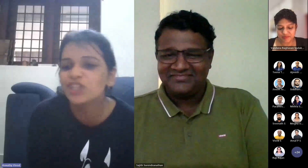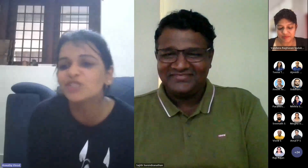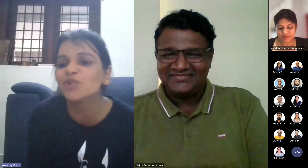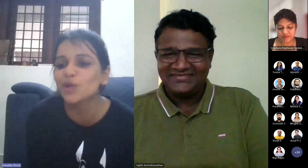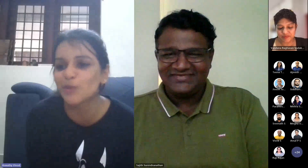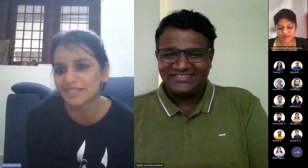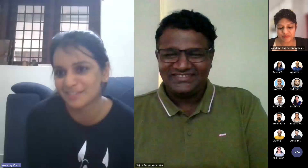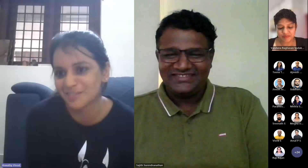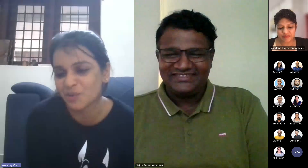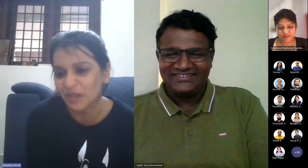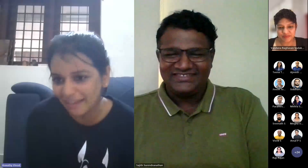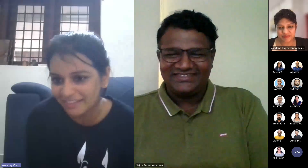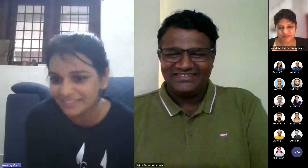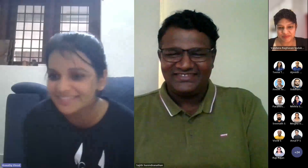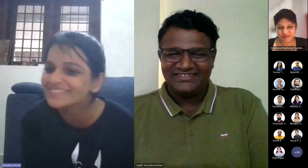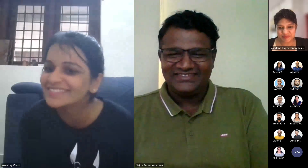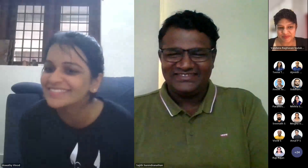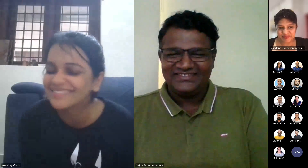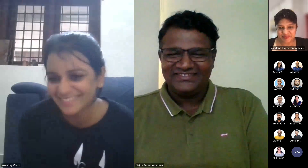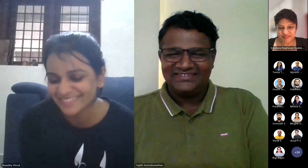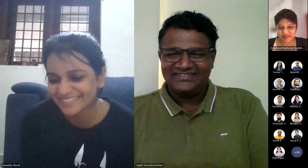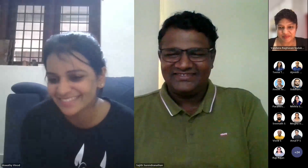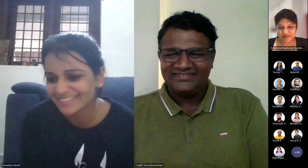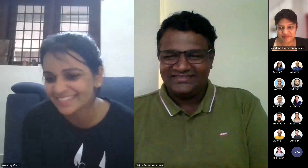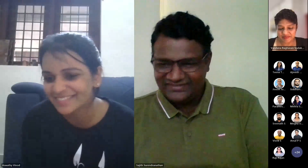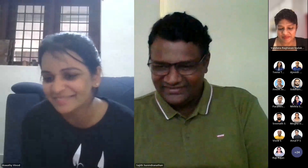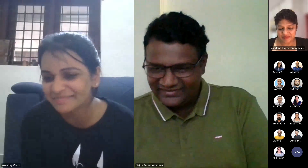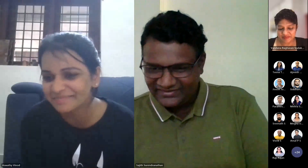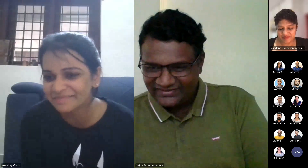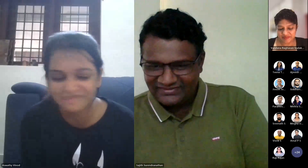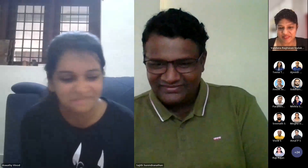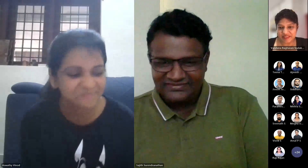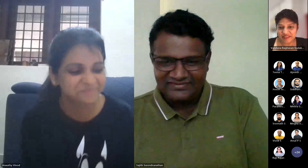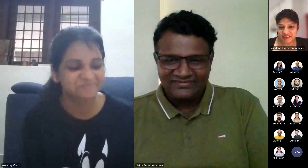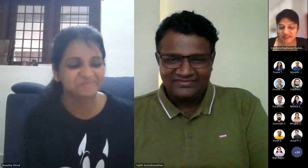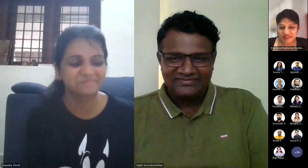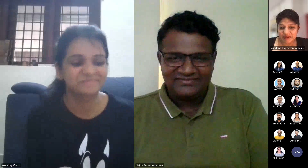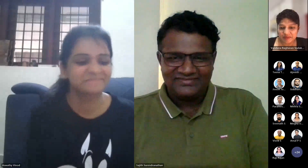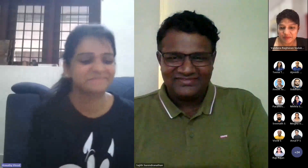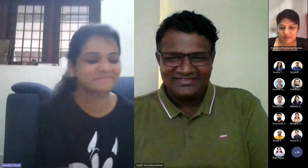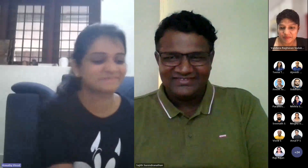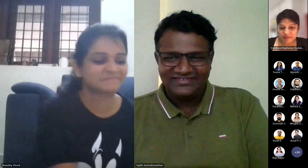He's curious to know what questions you all have.